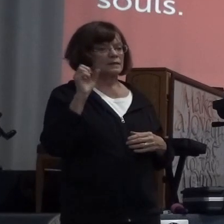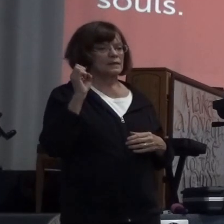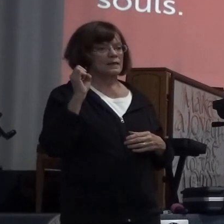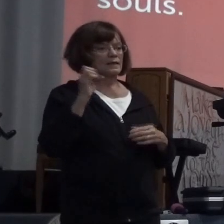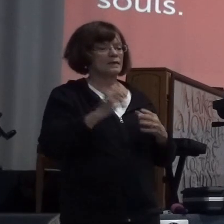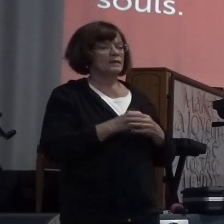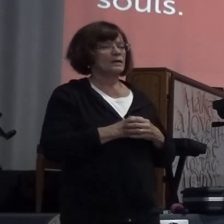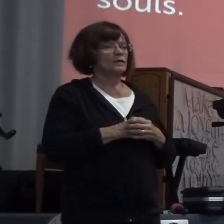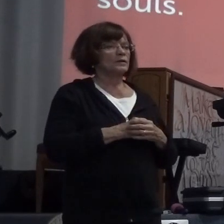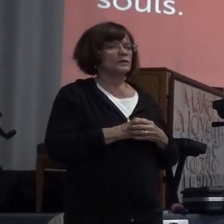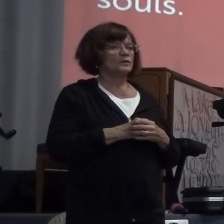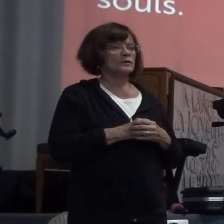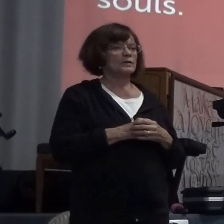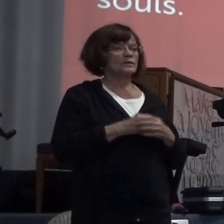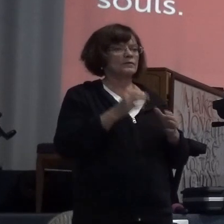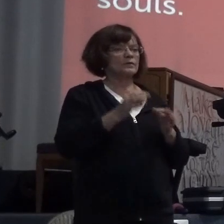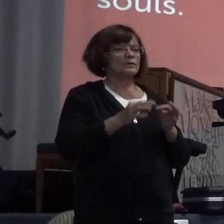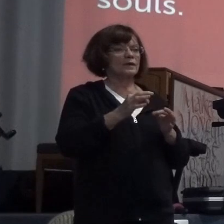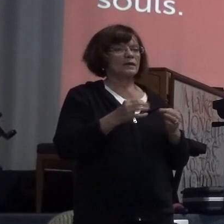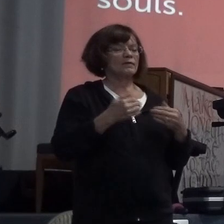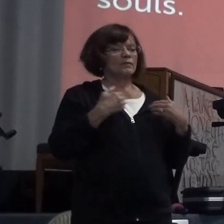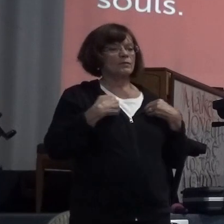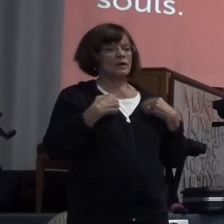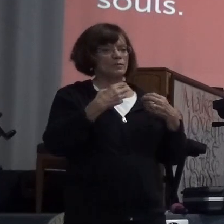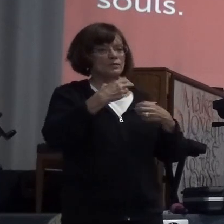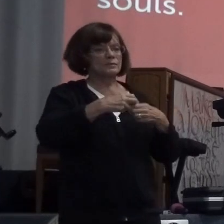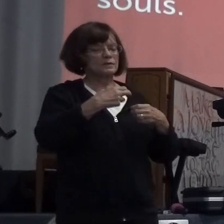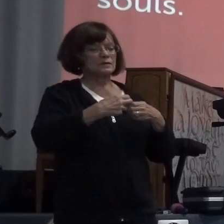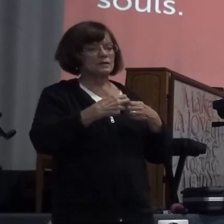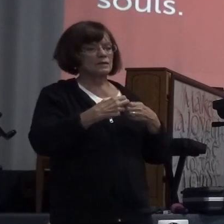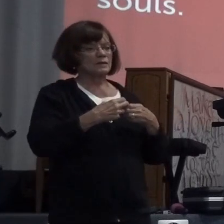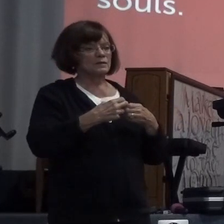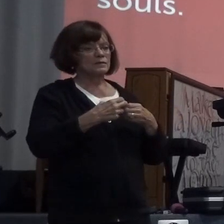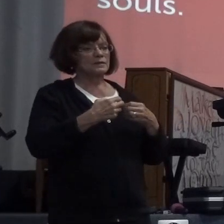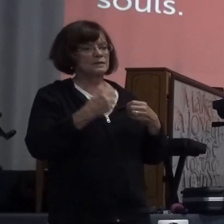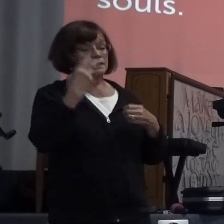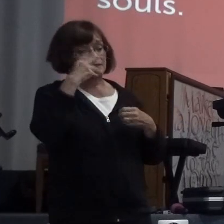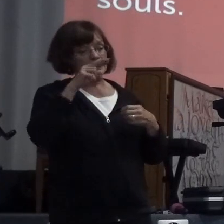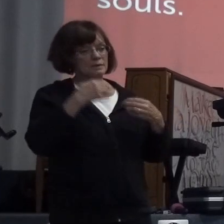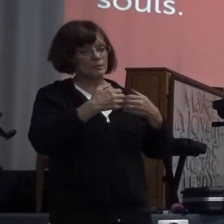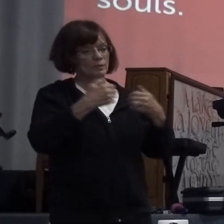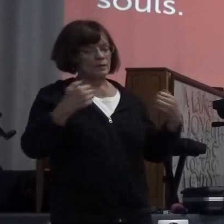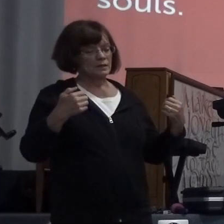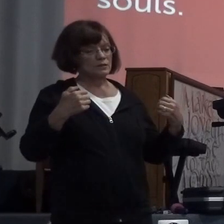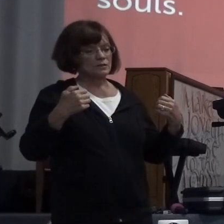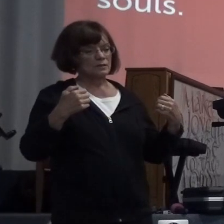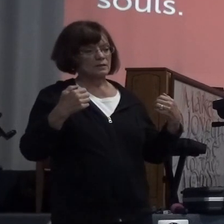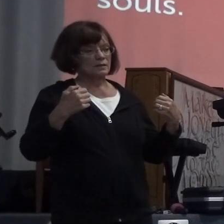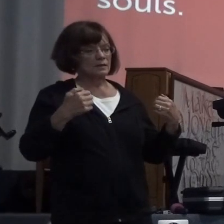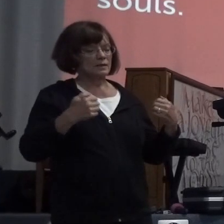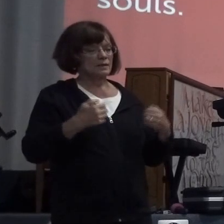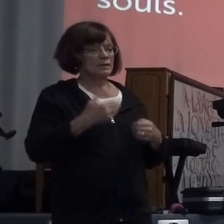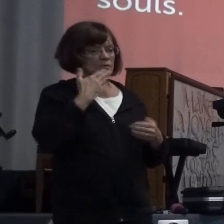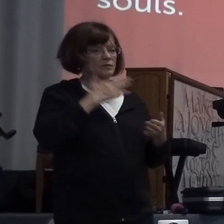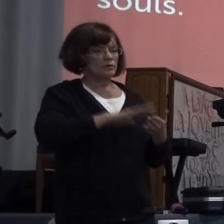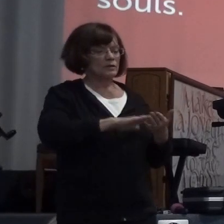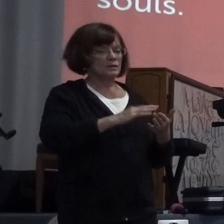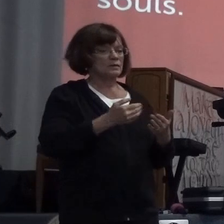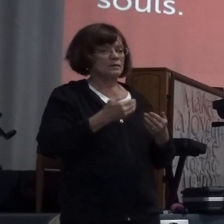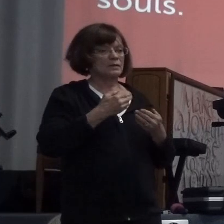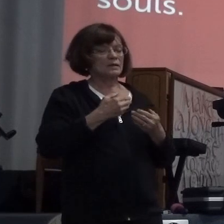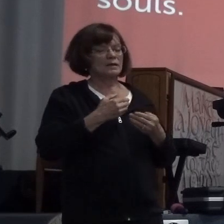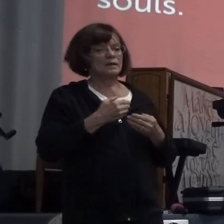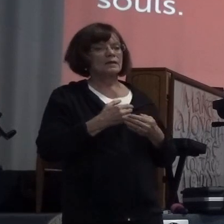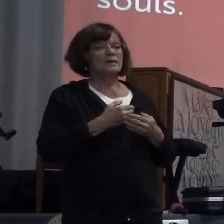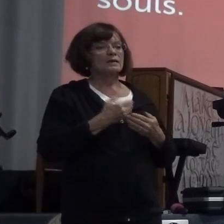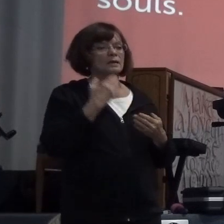you're going to see a separation of the true church and the false church. You're going to see it. And I know of stories where